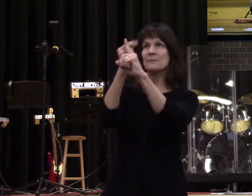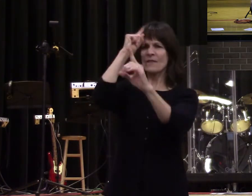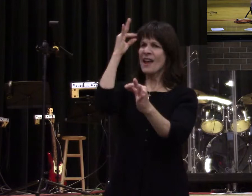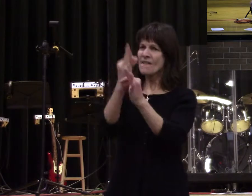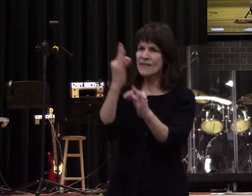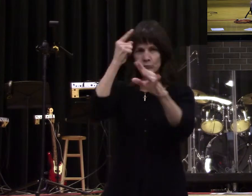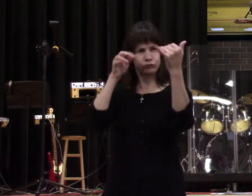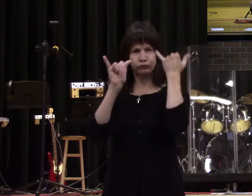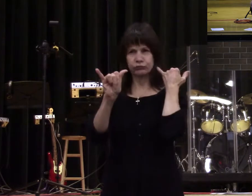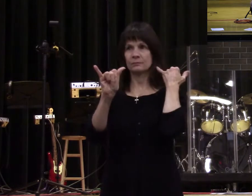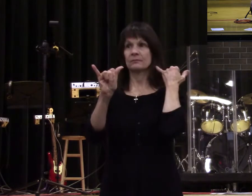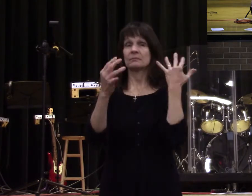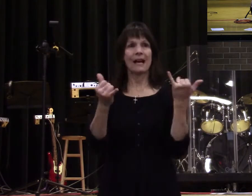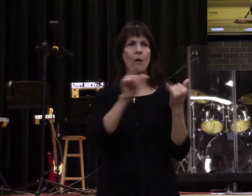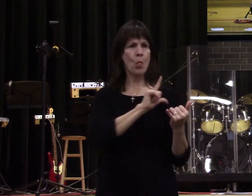is good.